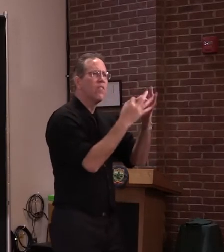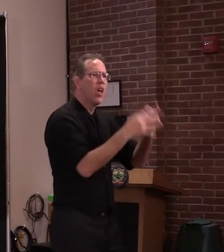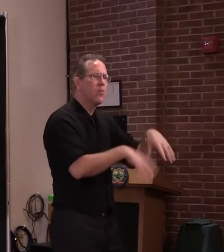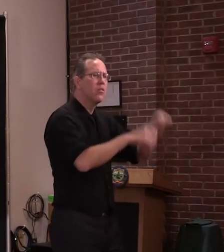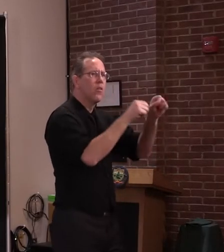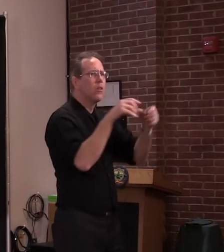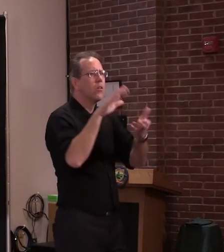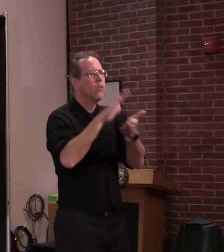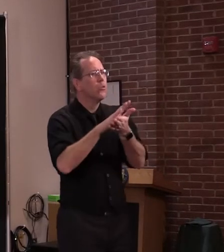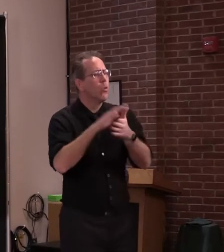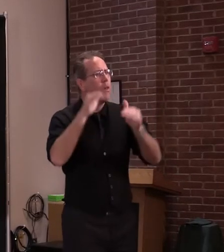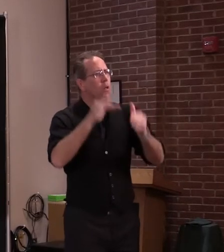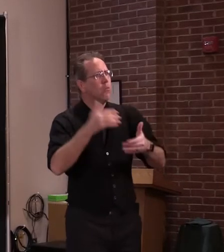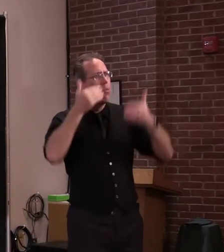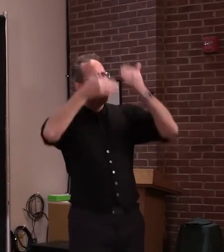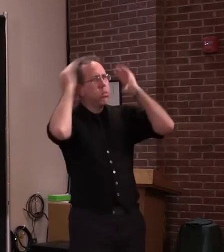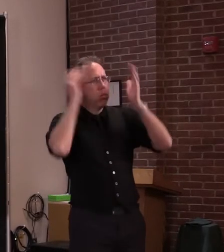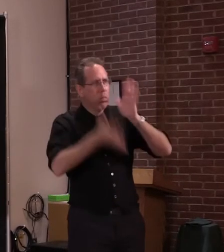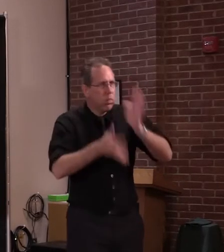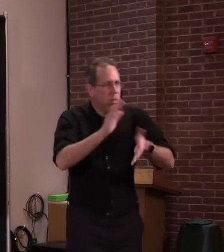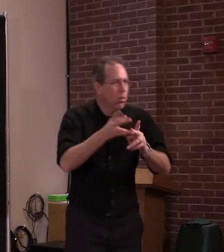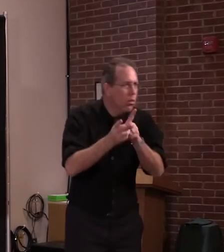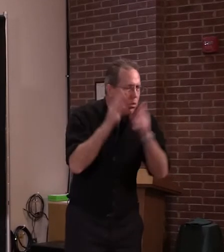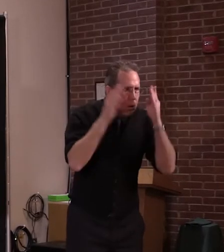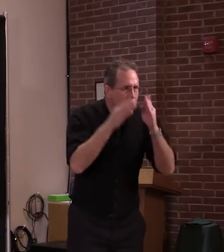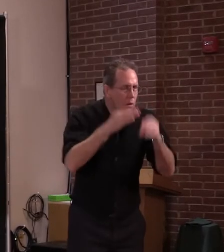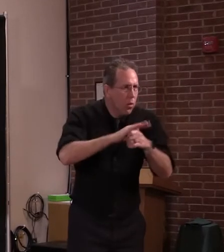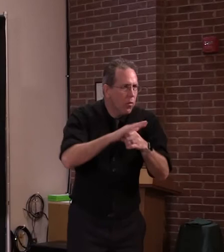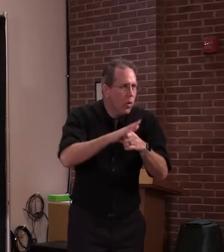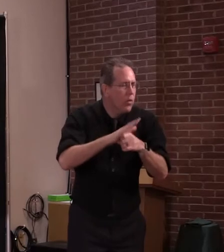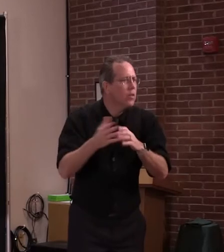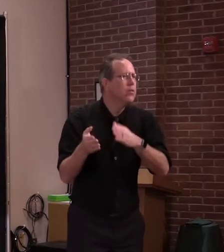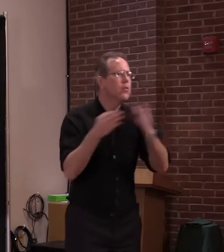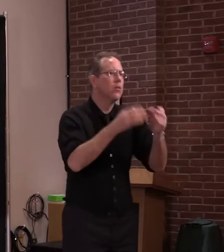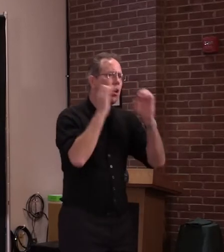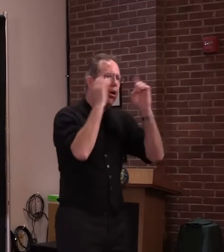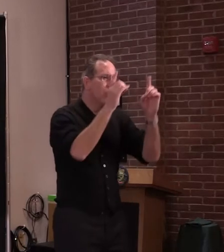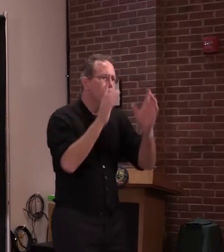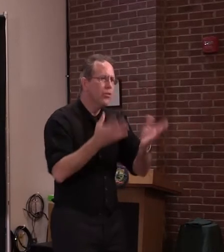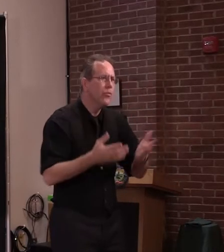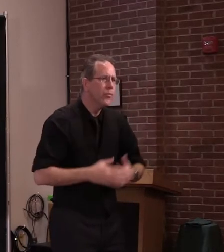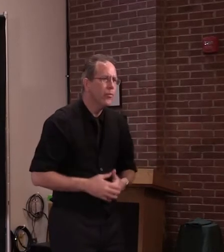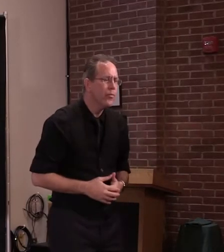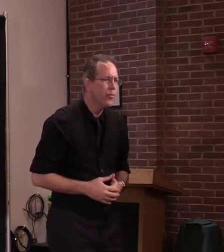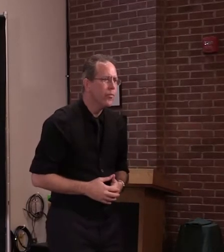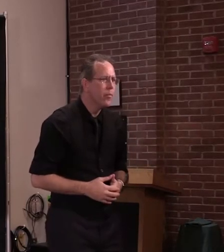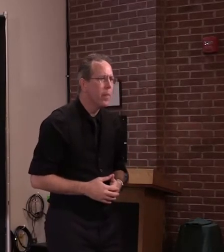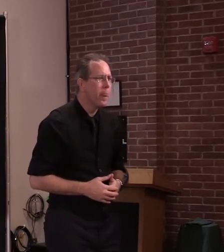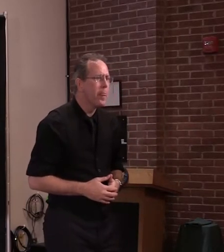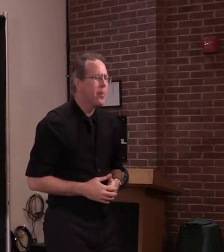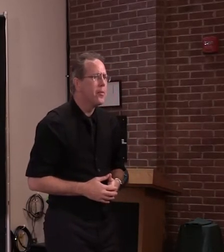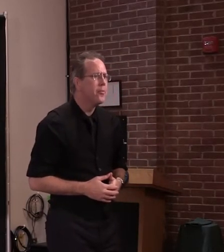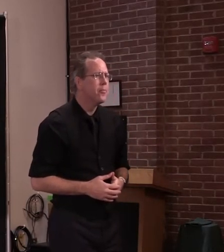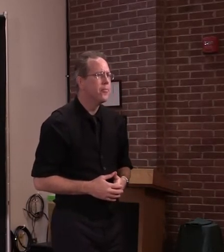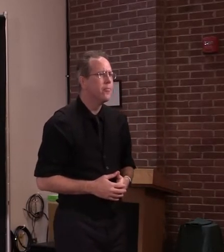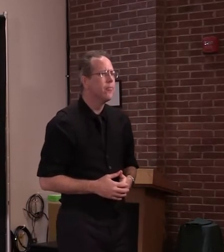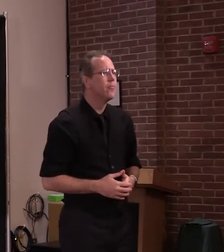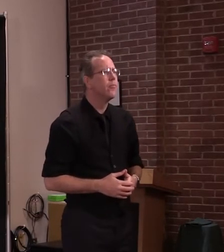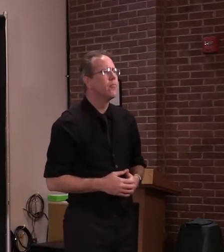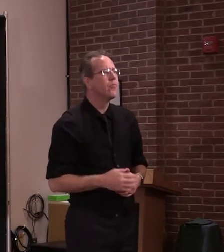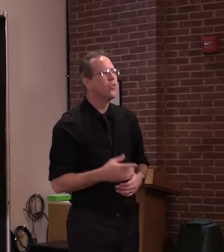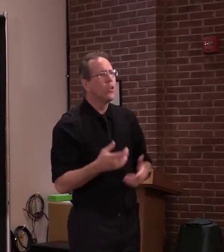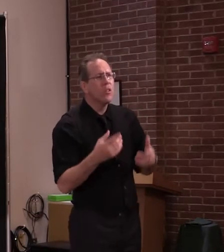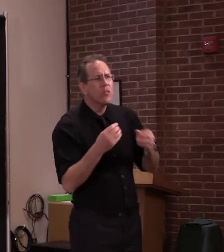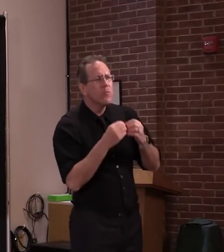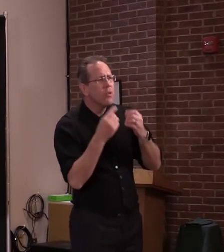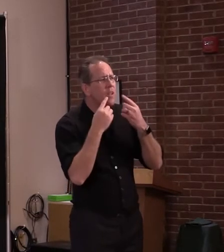the workload on some of the of those in the schools, and provide for a more effective process so